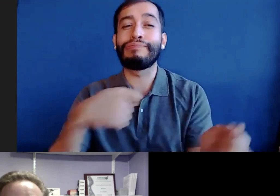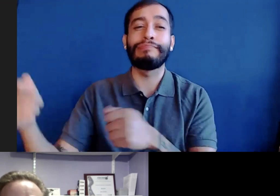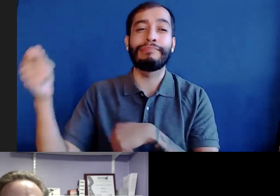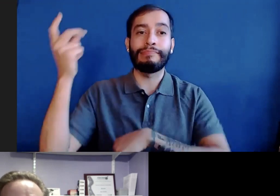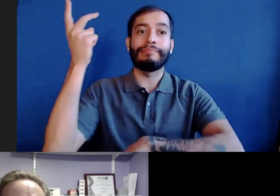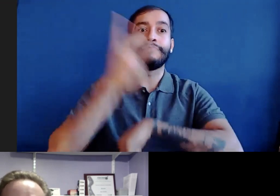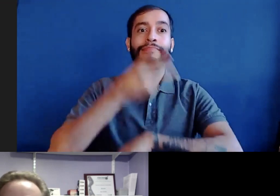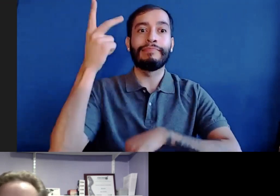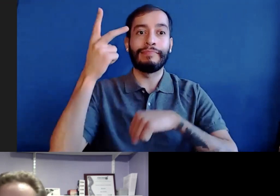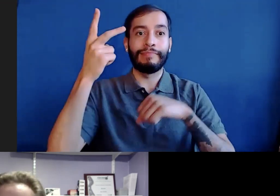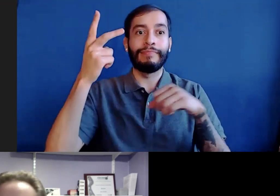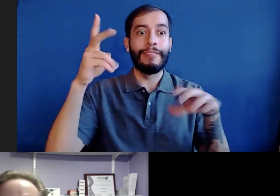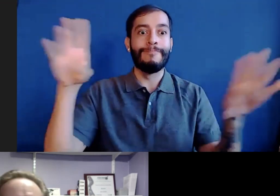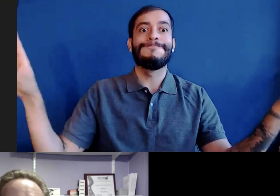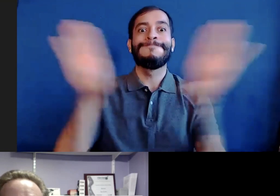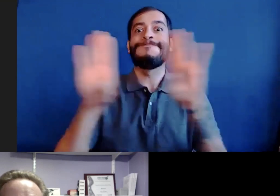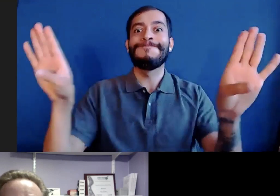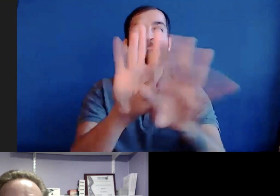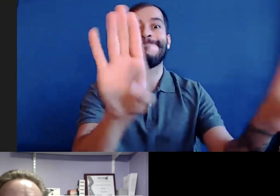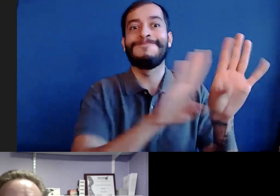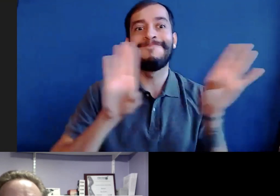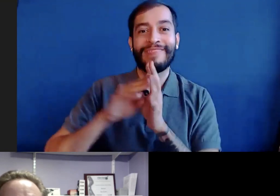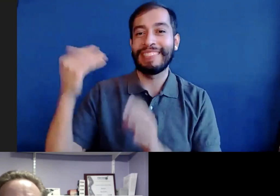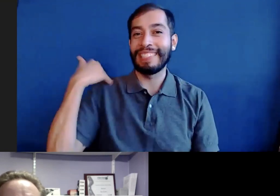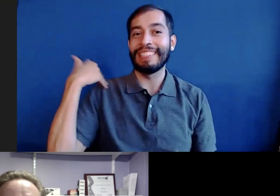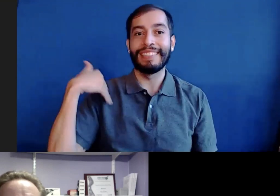out and film, but of course we're going to have to be patient on that.